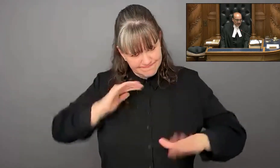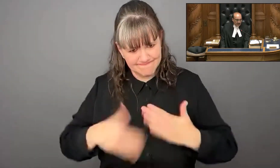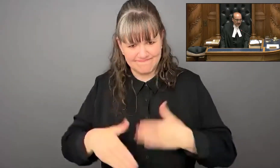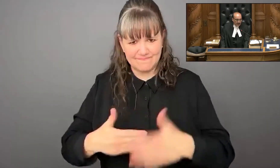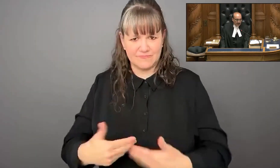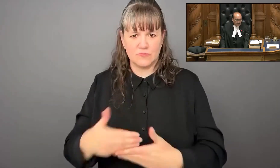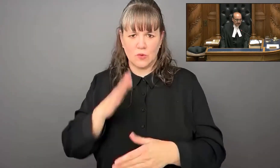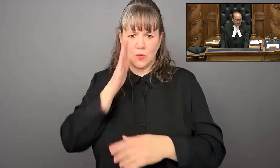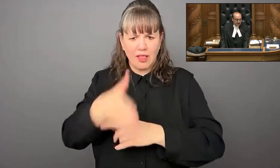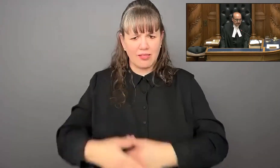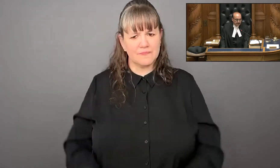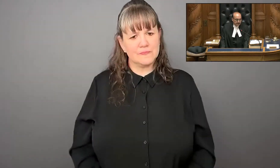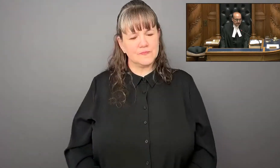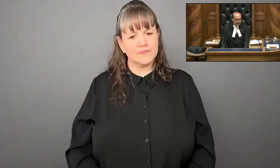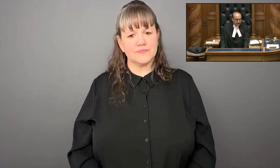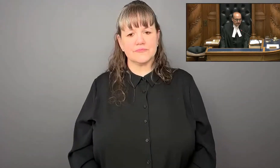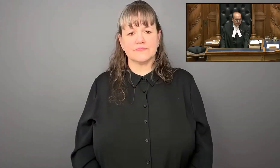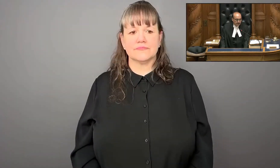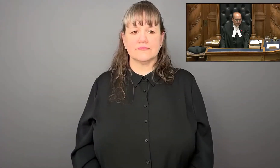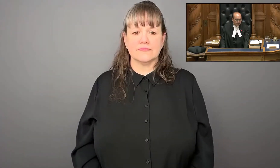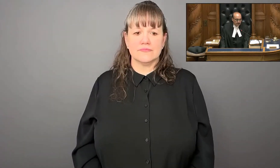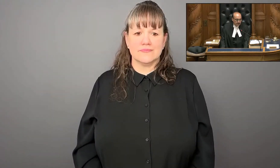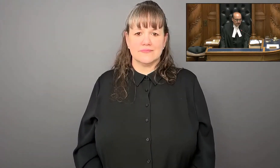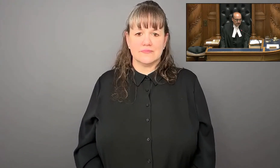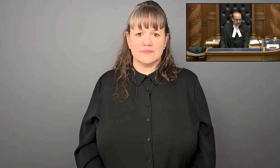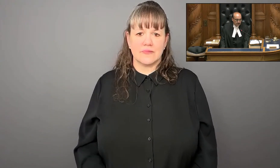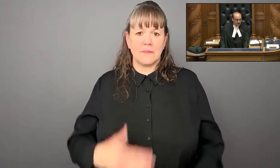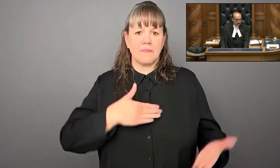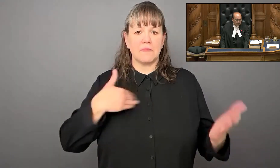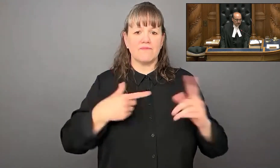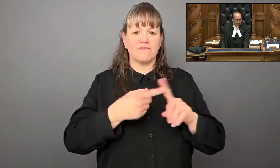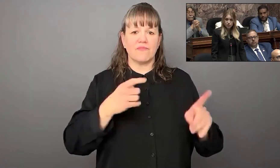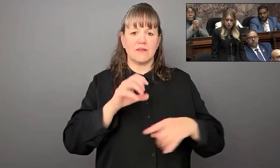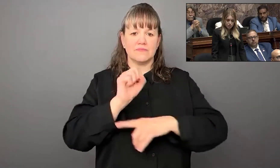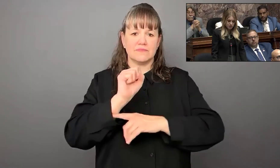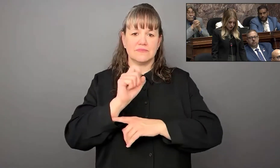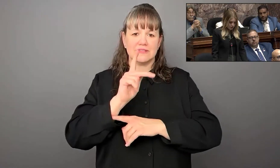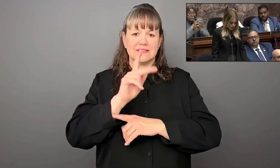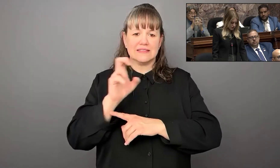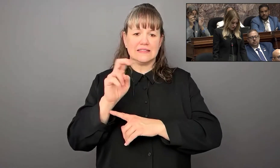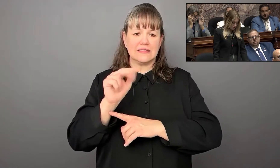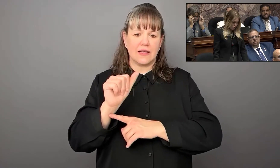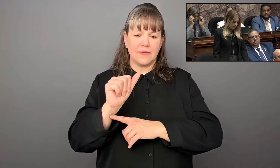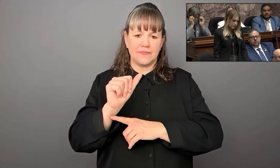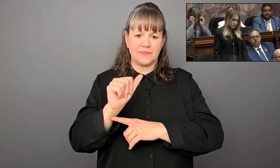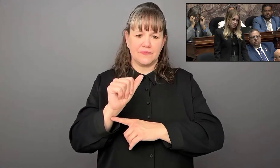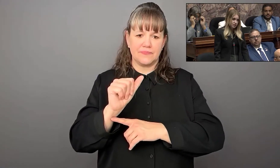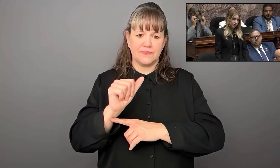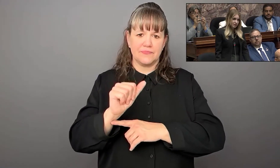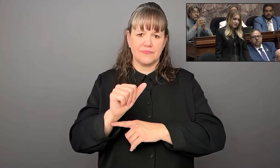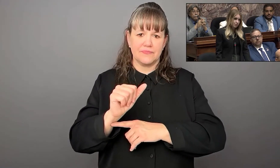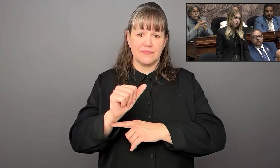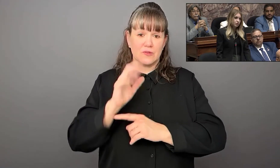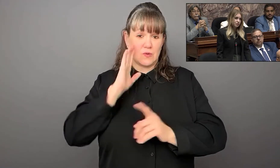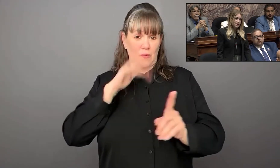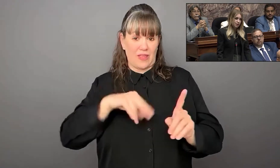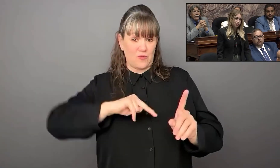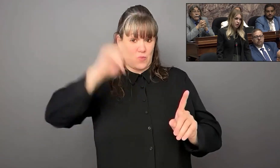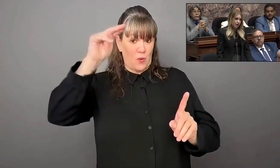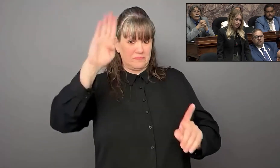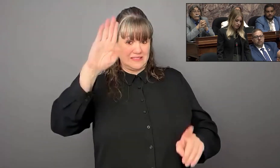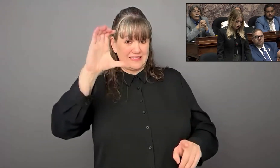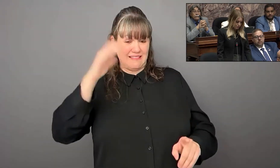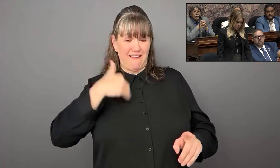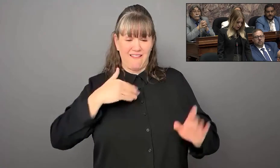Member for Skeena. Mr. Speaker, Northern BC has the highest rates of suicide in the province, nearly double the